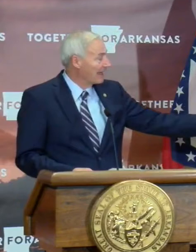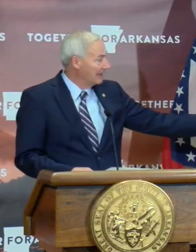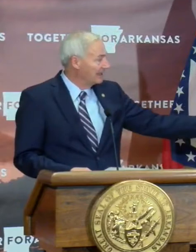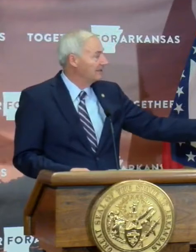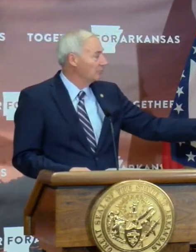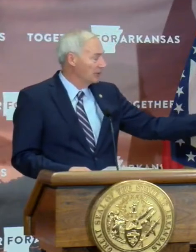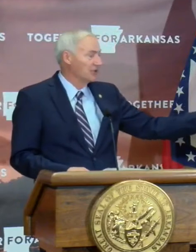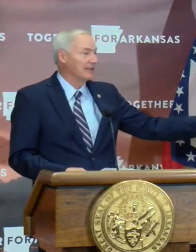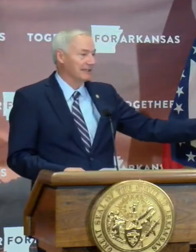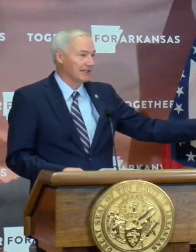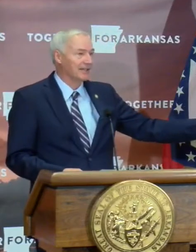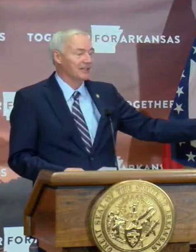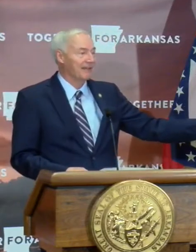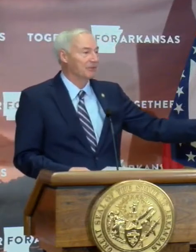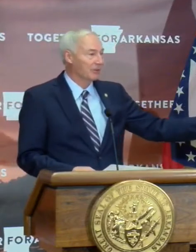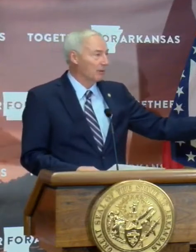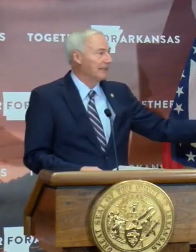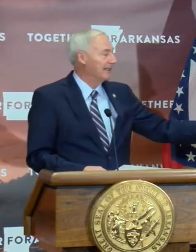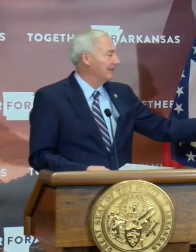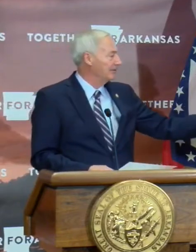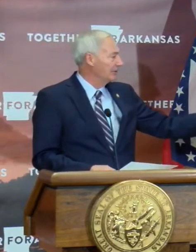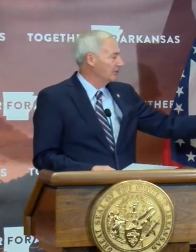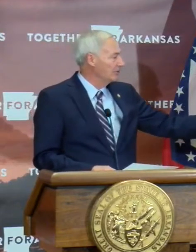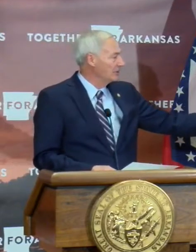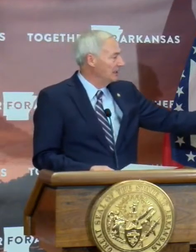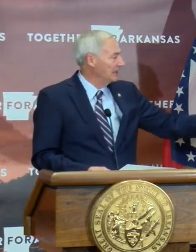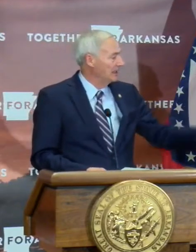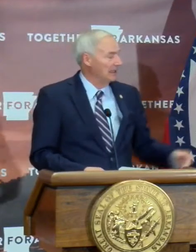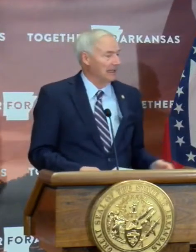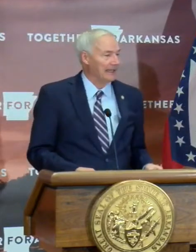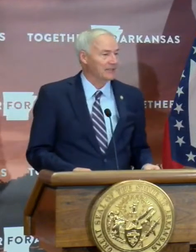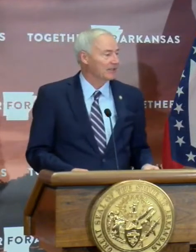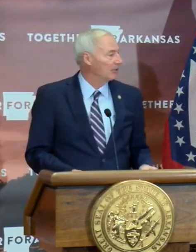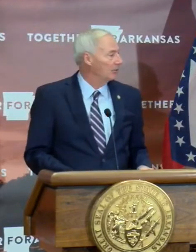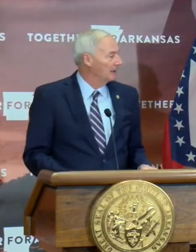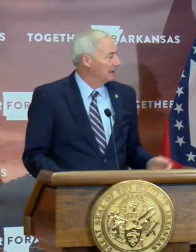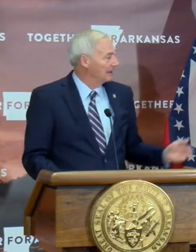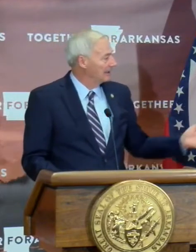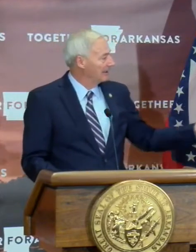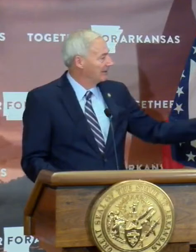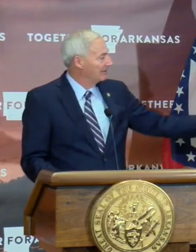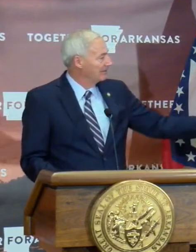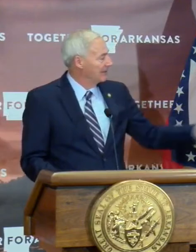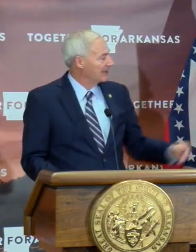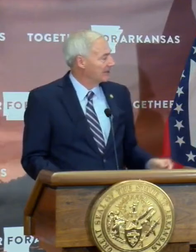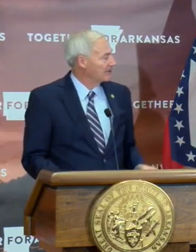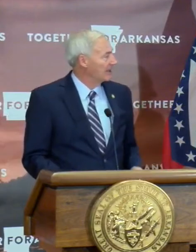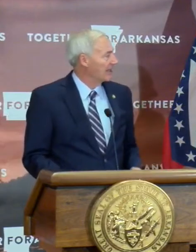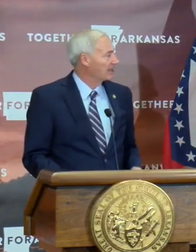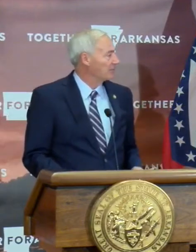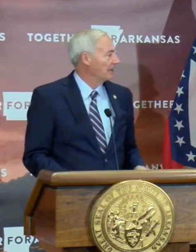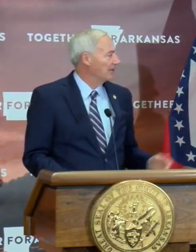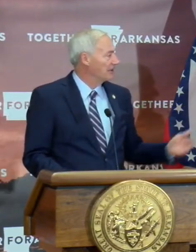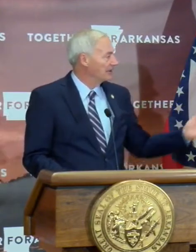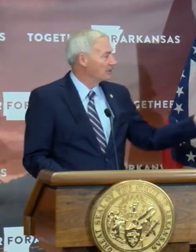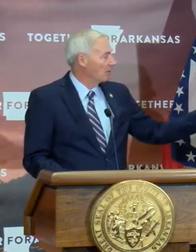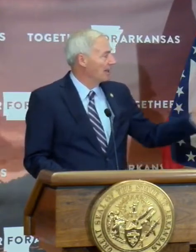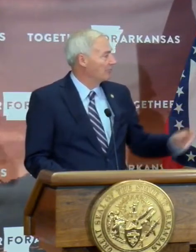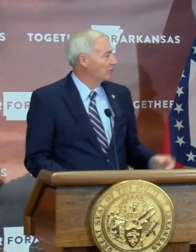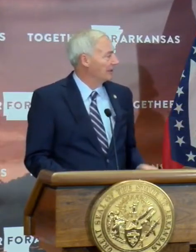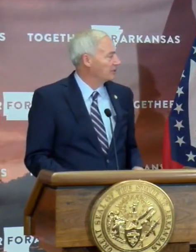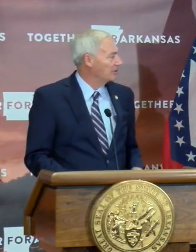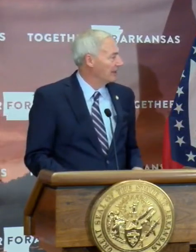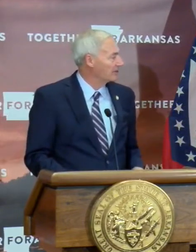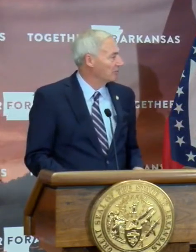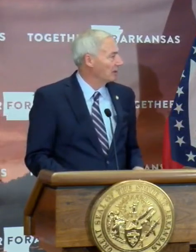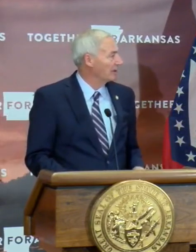kick back in, which it does after the weekend on a Tuesday, and so that is an explanation as to why